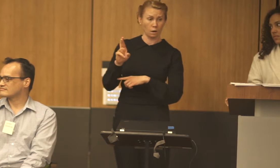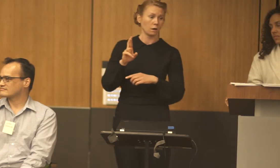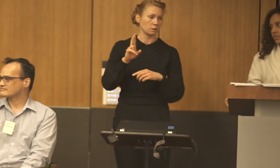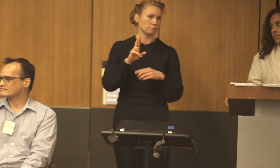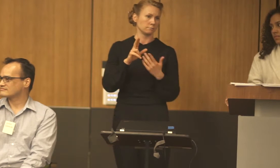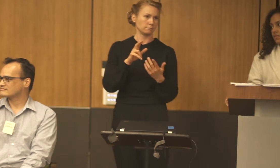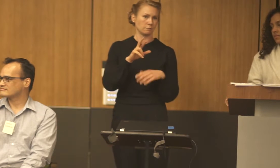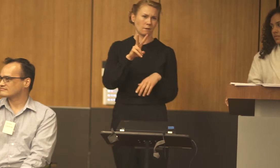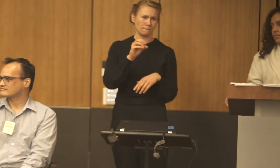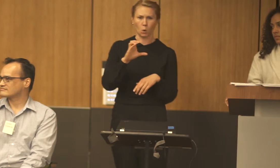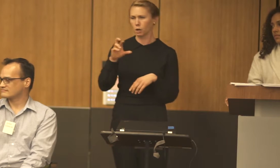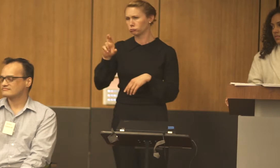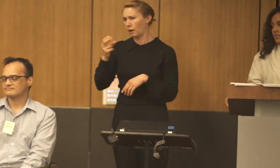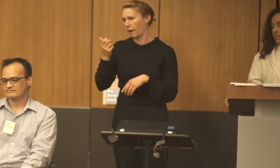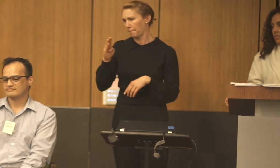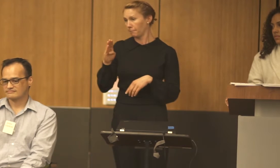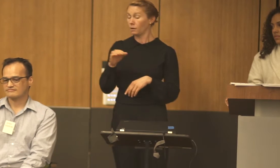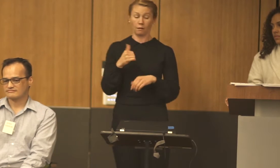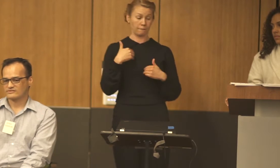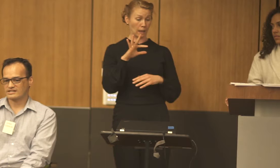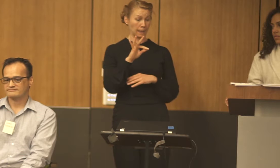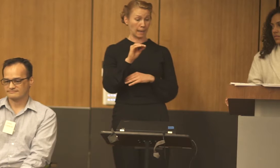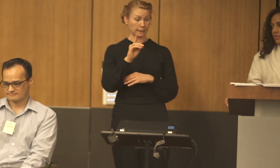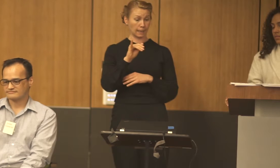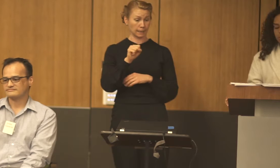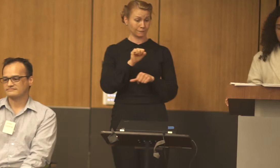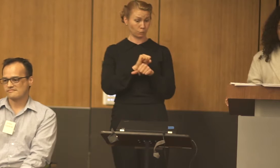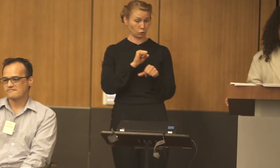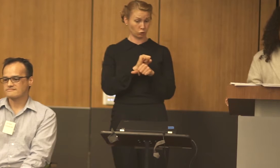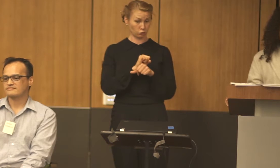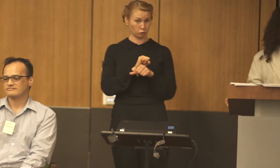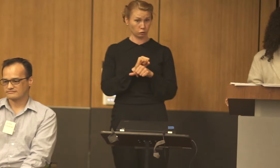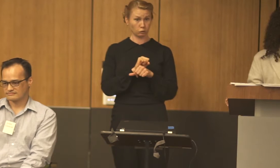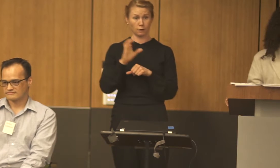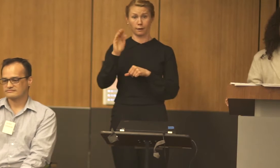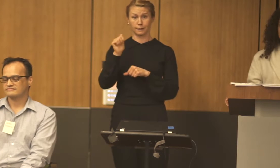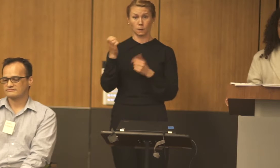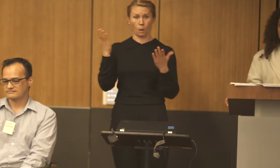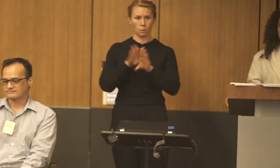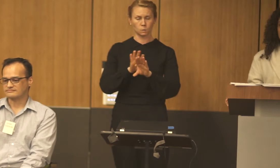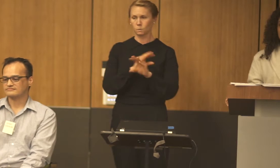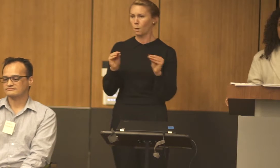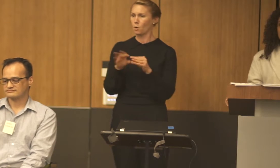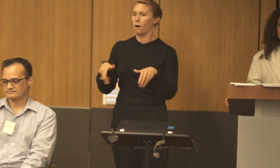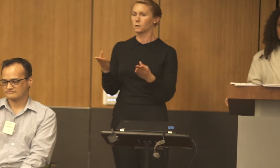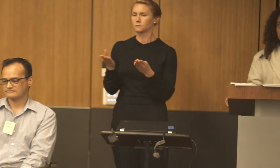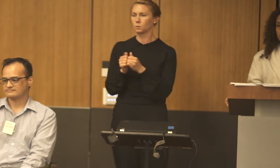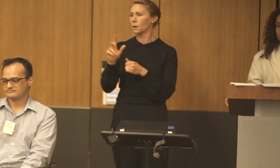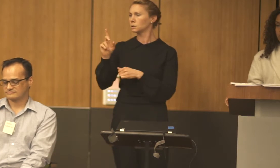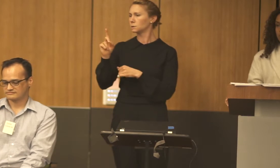they have 90 days of employment, what they do is they close their case and they no longer are offered services through DOR.